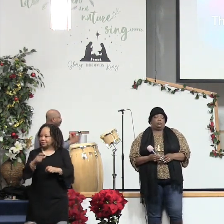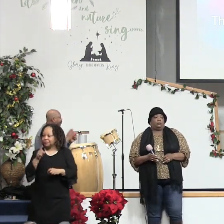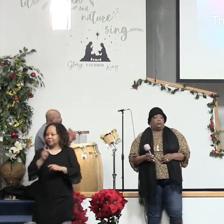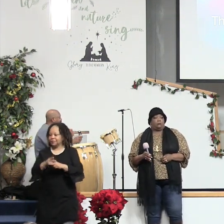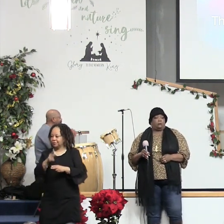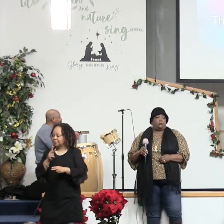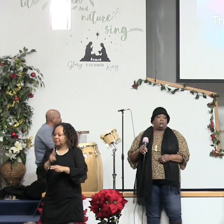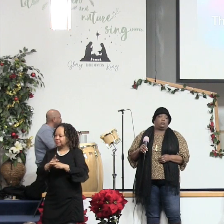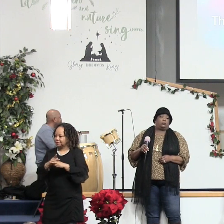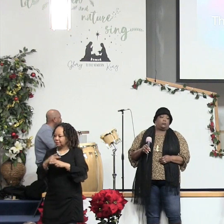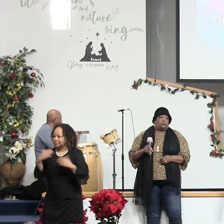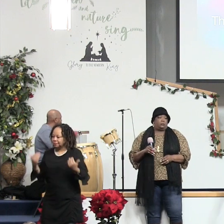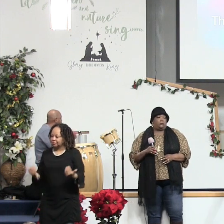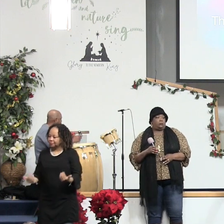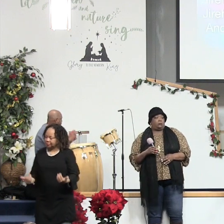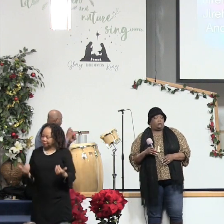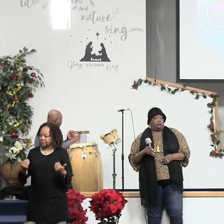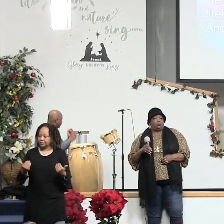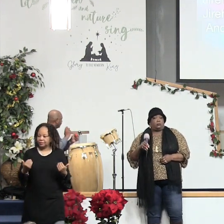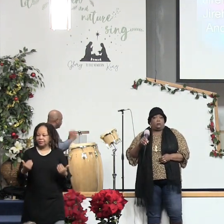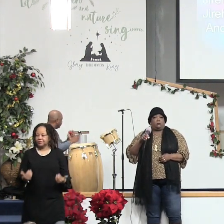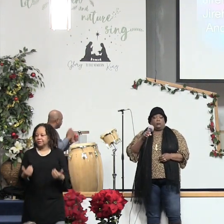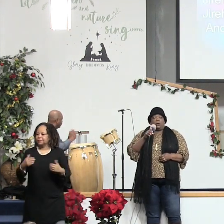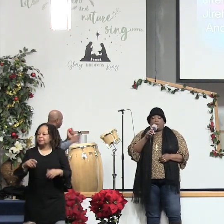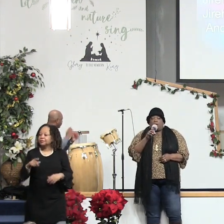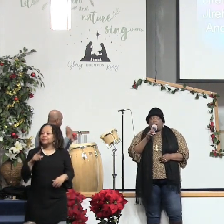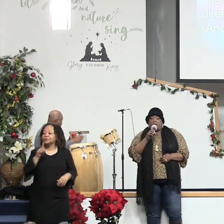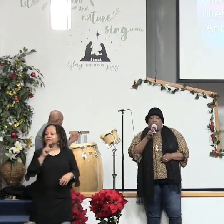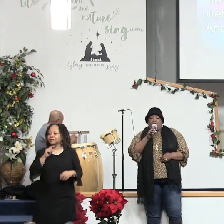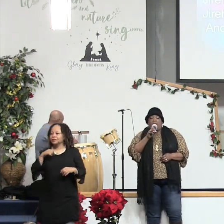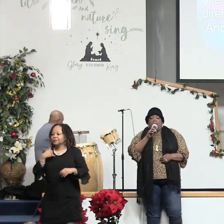are right now, 'cause you